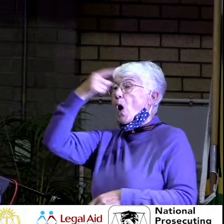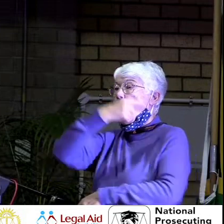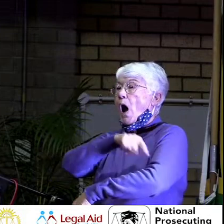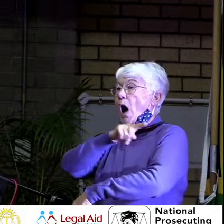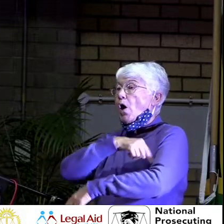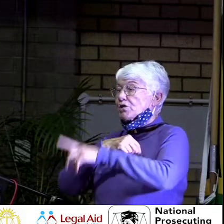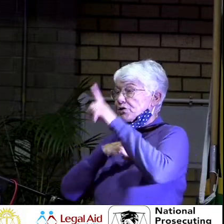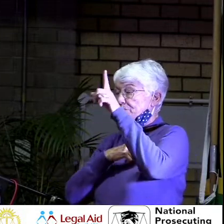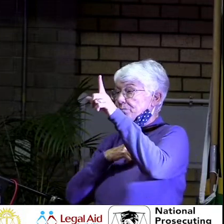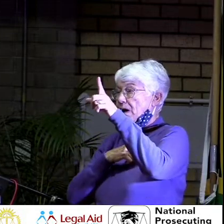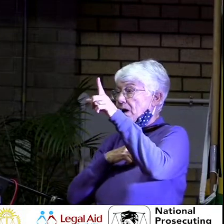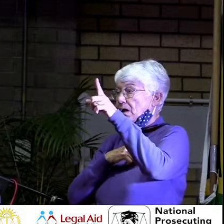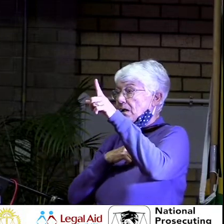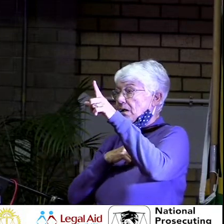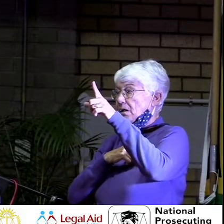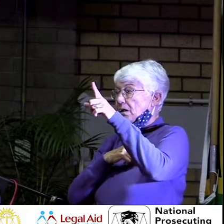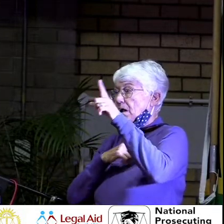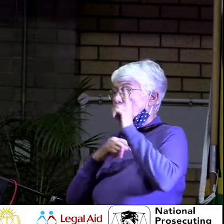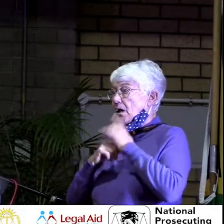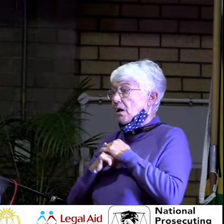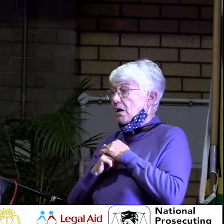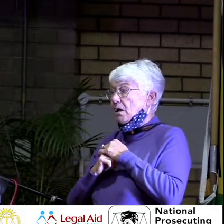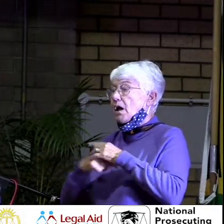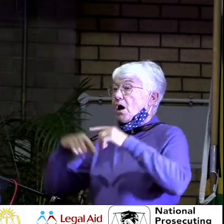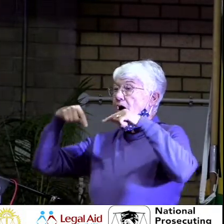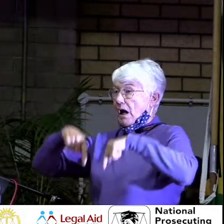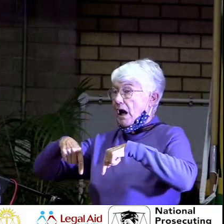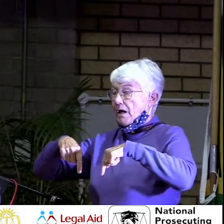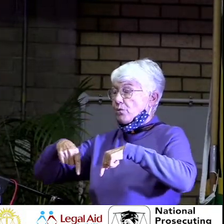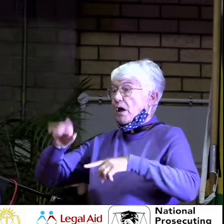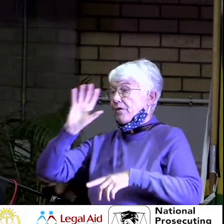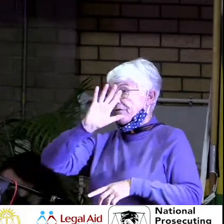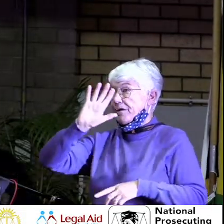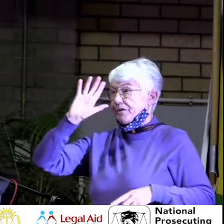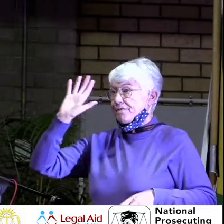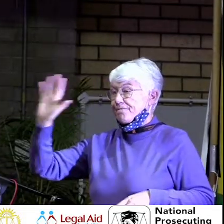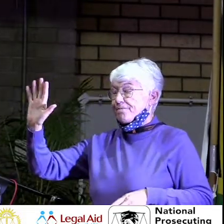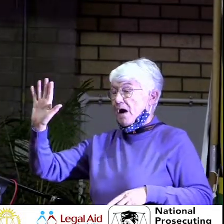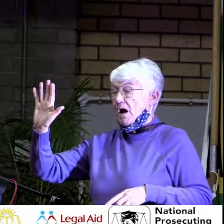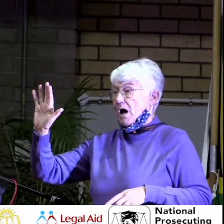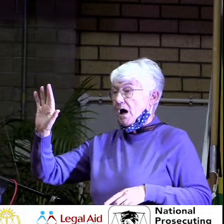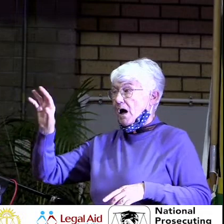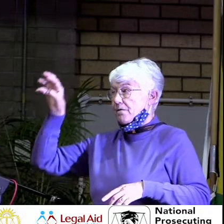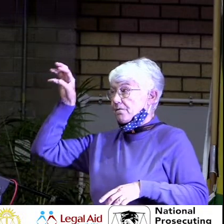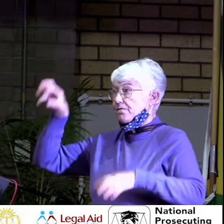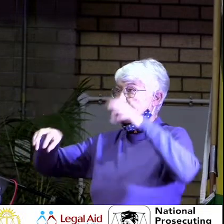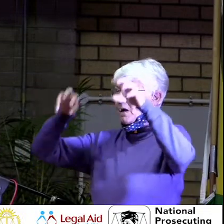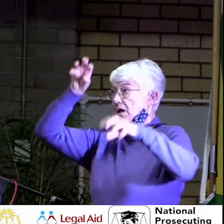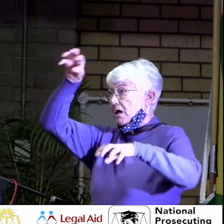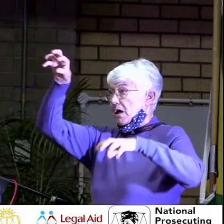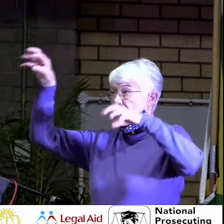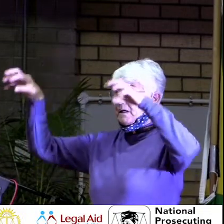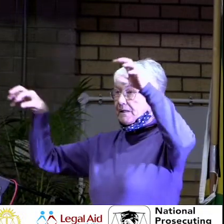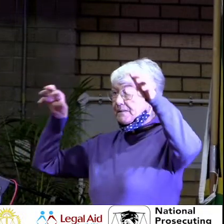have about 55 centers that are in the whole of South